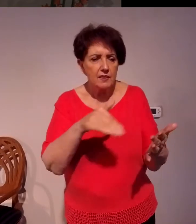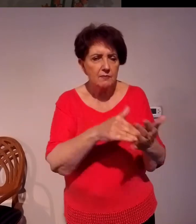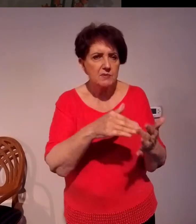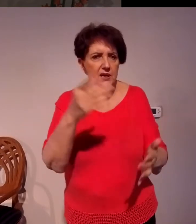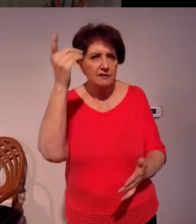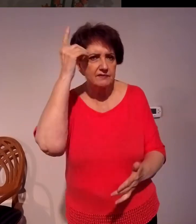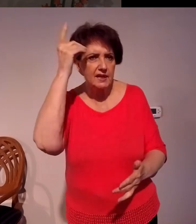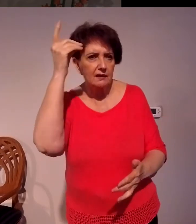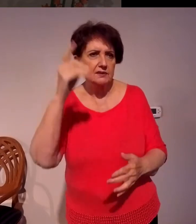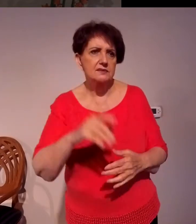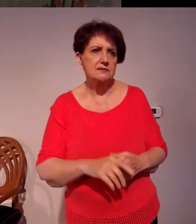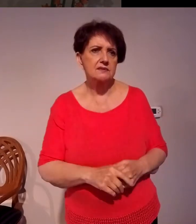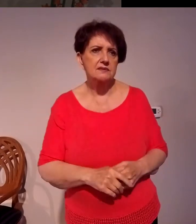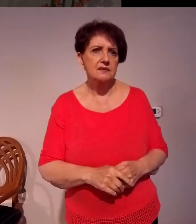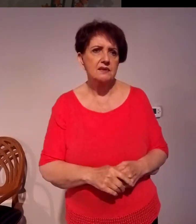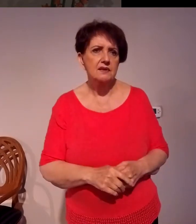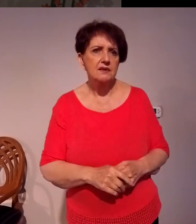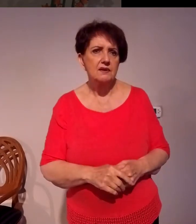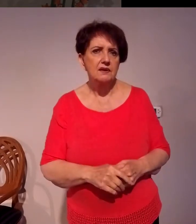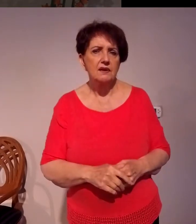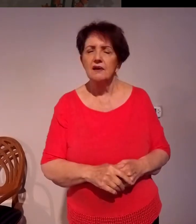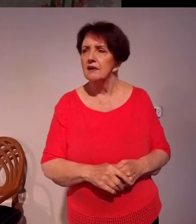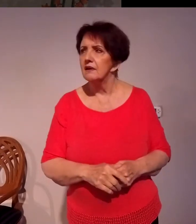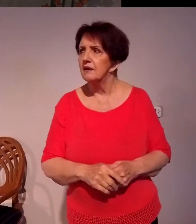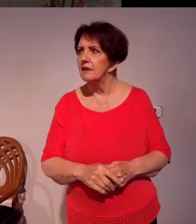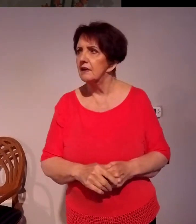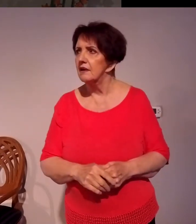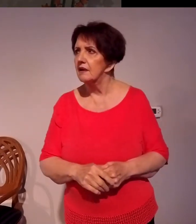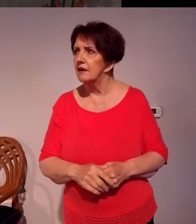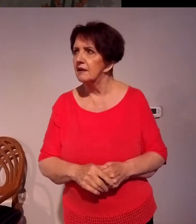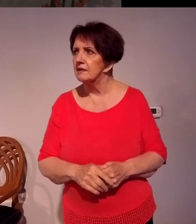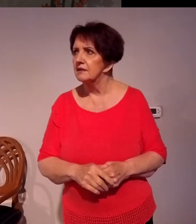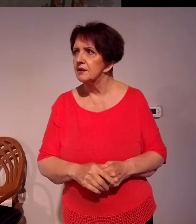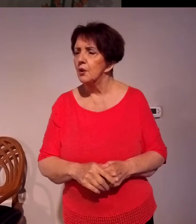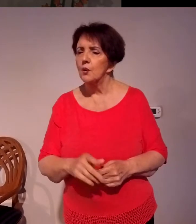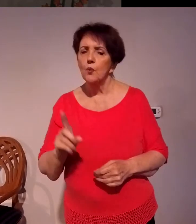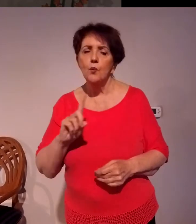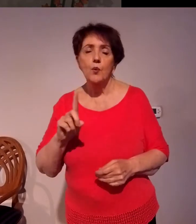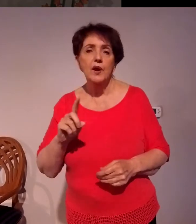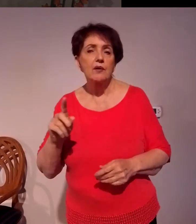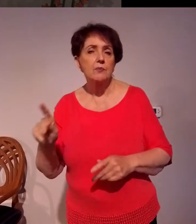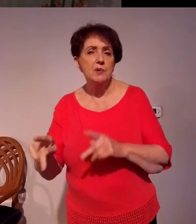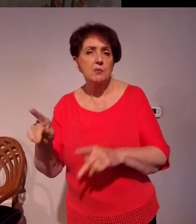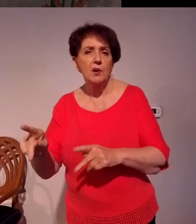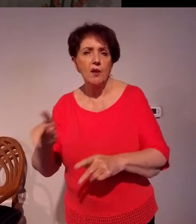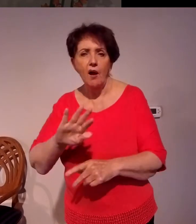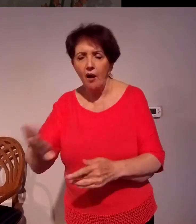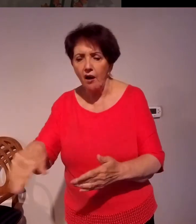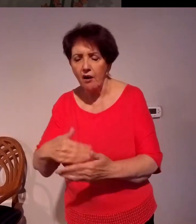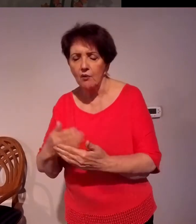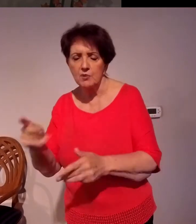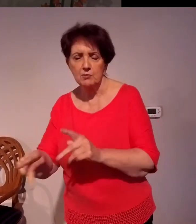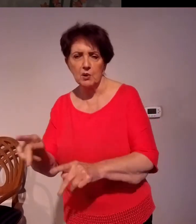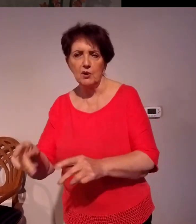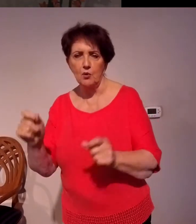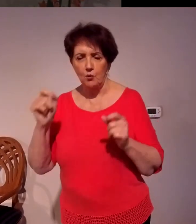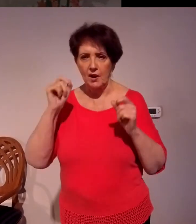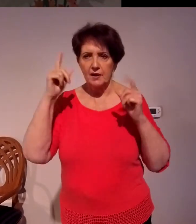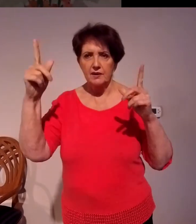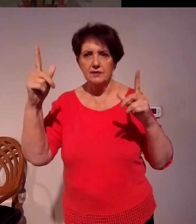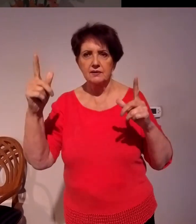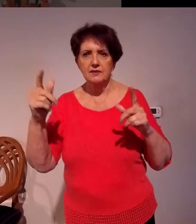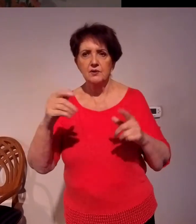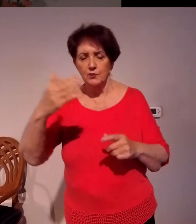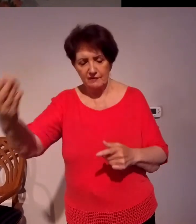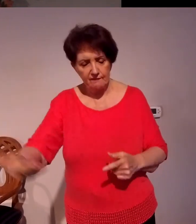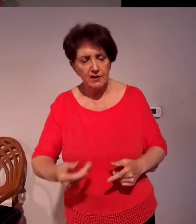Dallas, where humanity is awakened. We invite you to dream that dream with us. Let